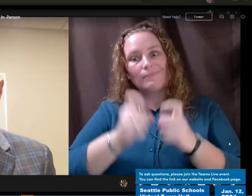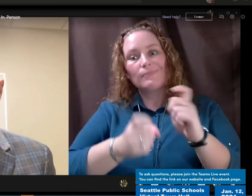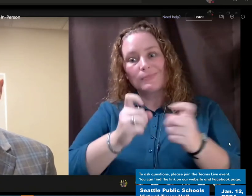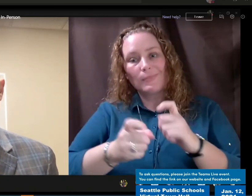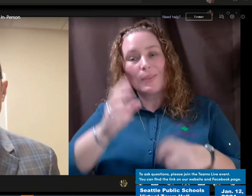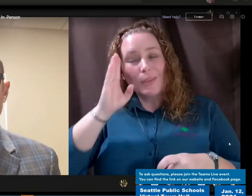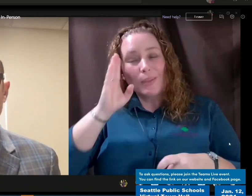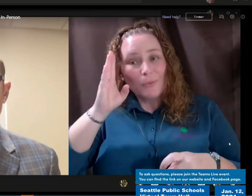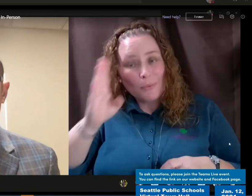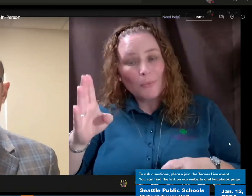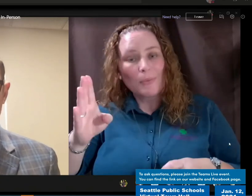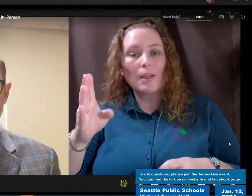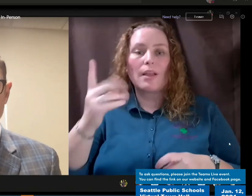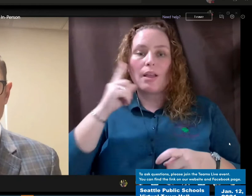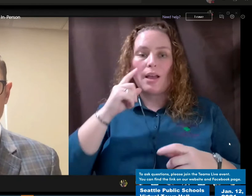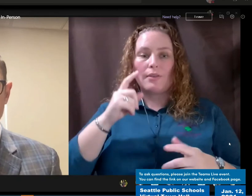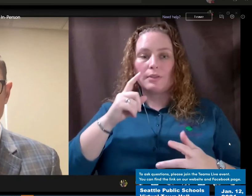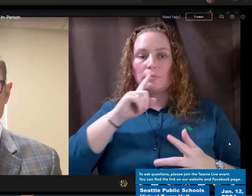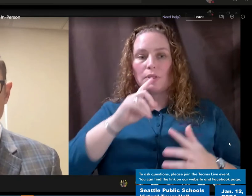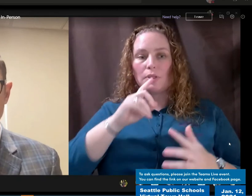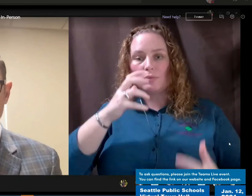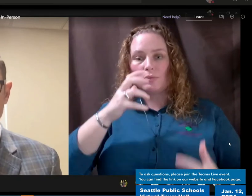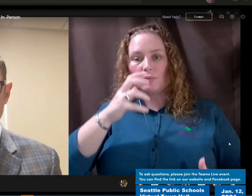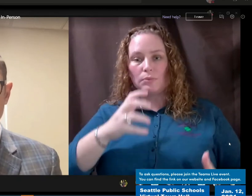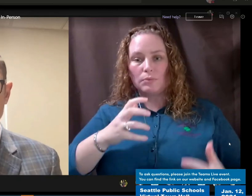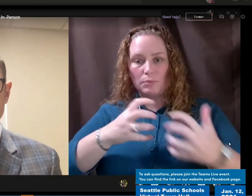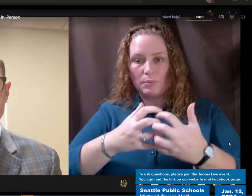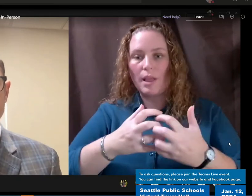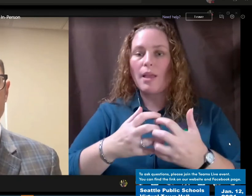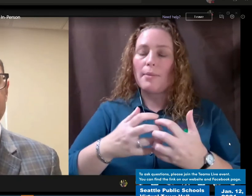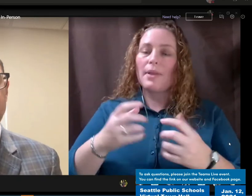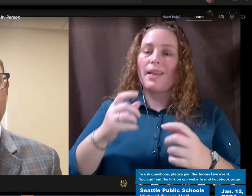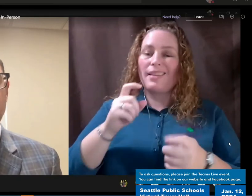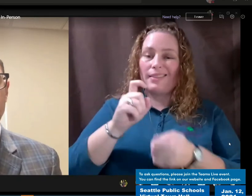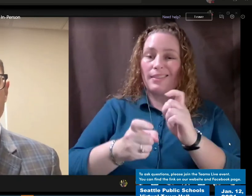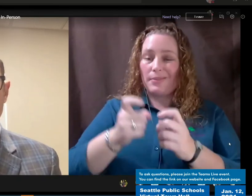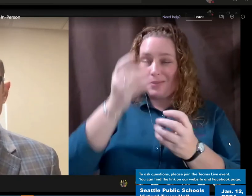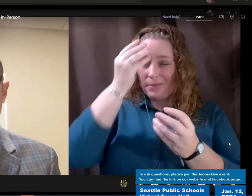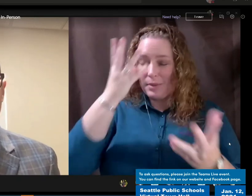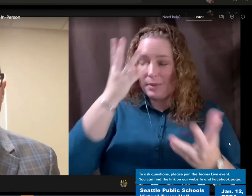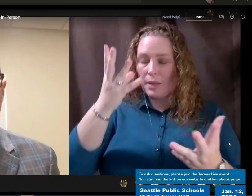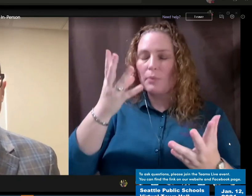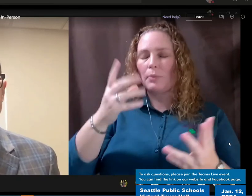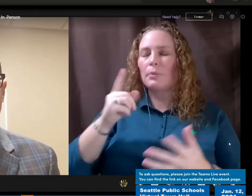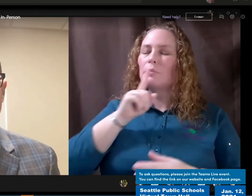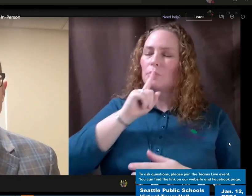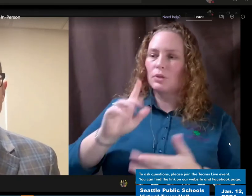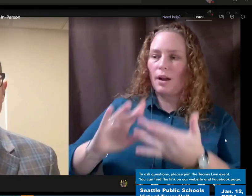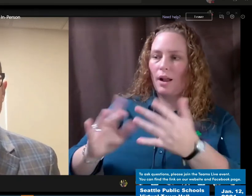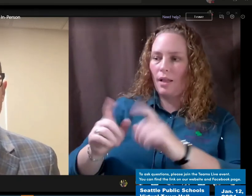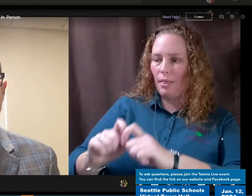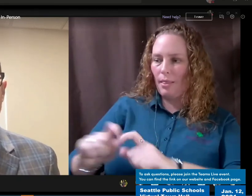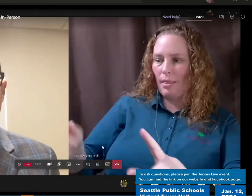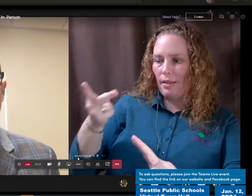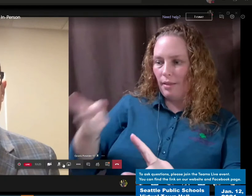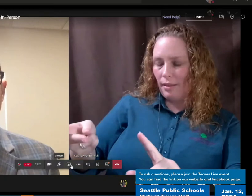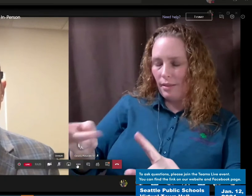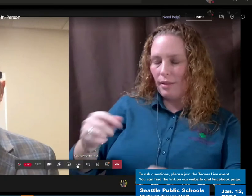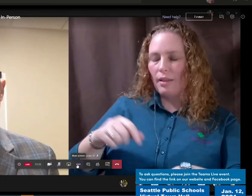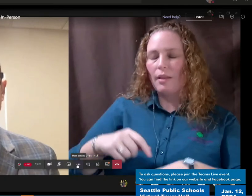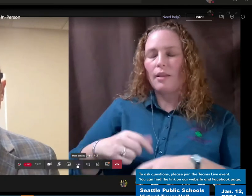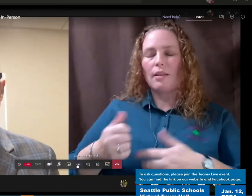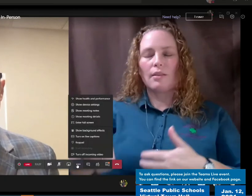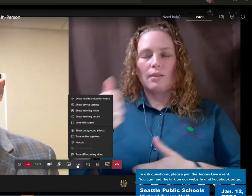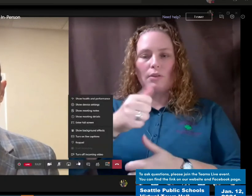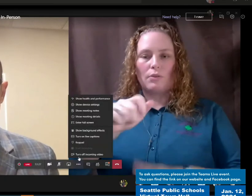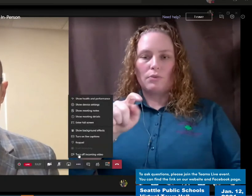pivot, but we'll make sure that that information is on our website. So now I'll have Executive Director Trish Campbell